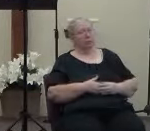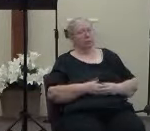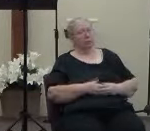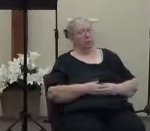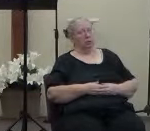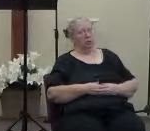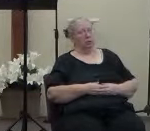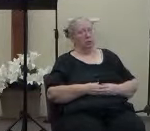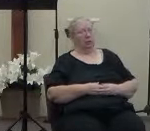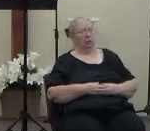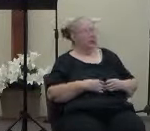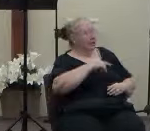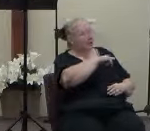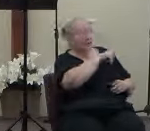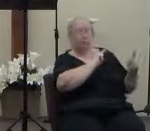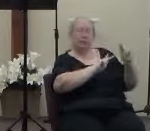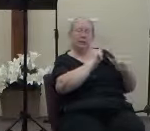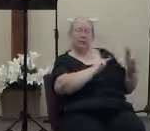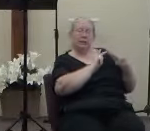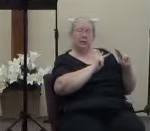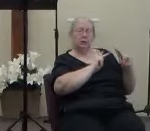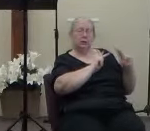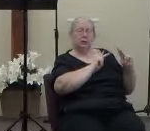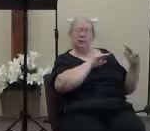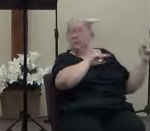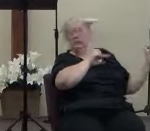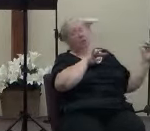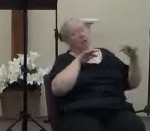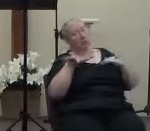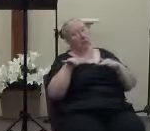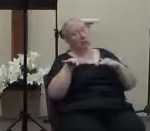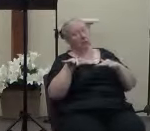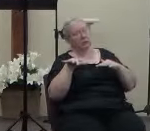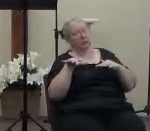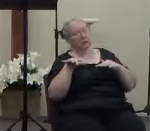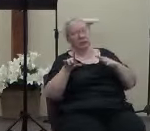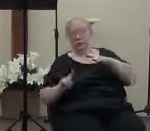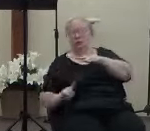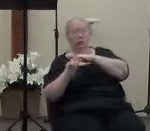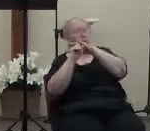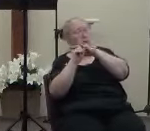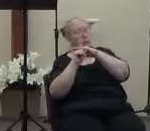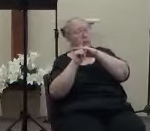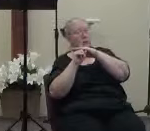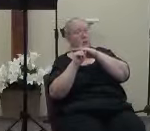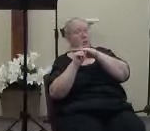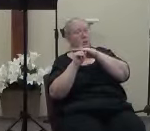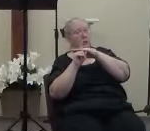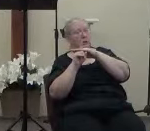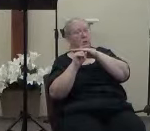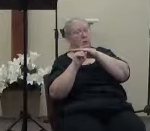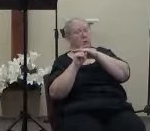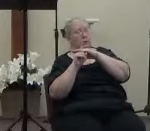Here's the deal where these guys are coming. They're coming to a fast. They're showing up, actually, is all they're doing.